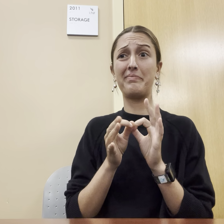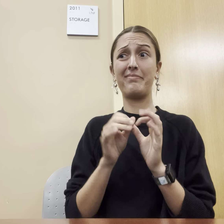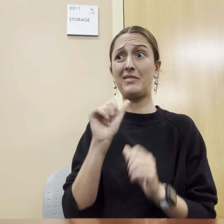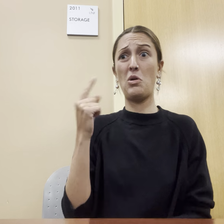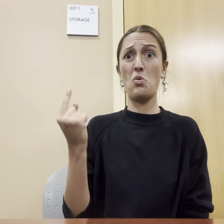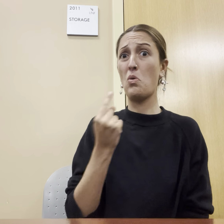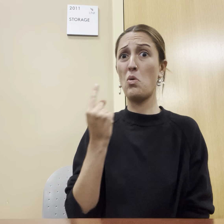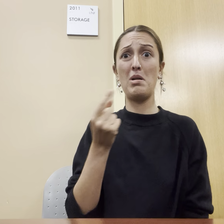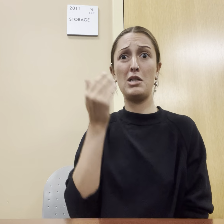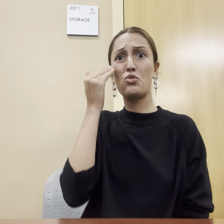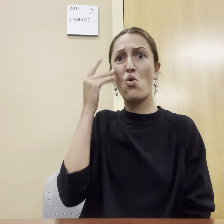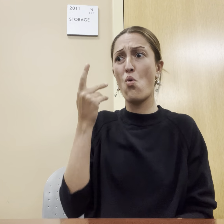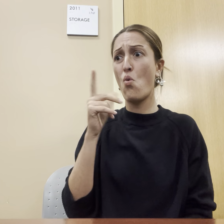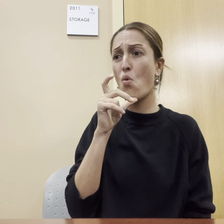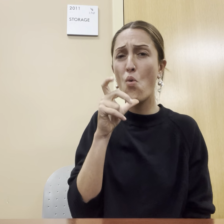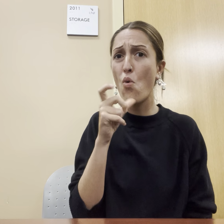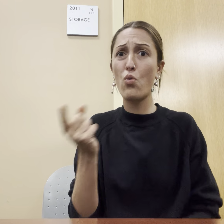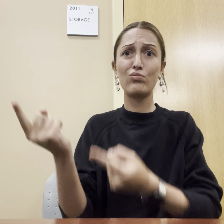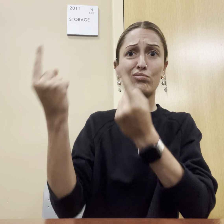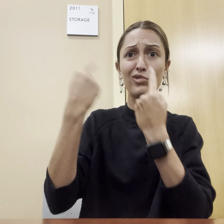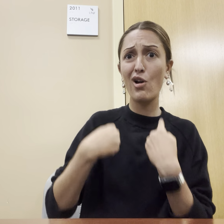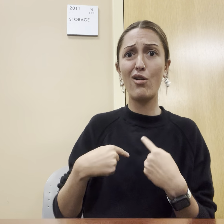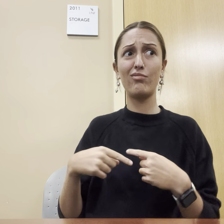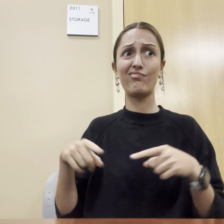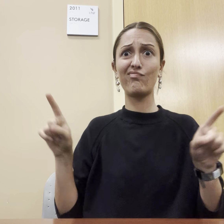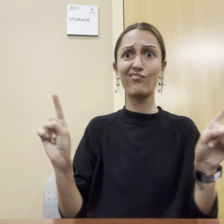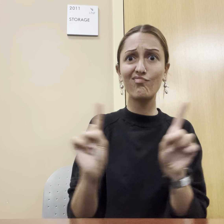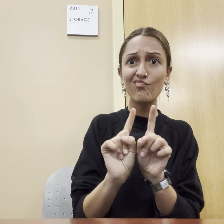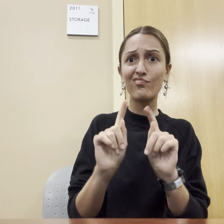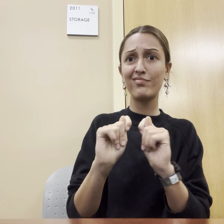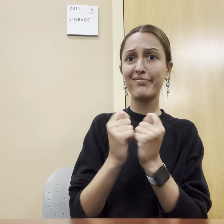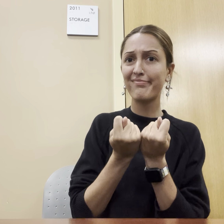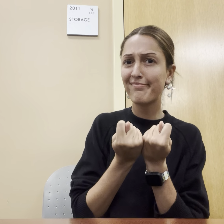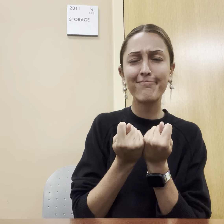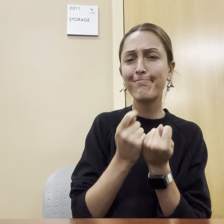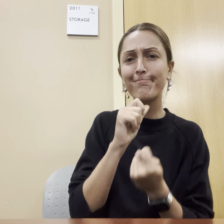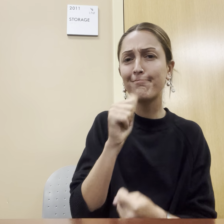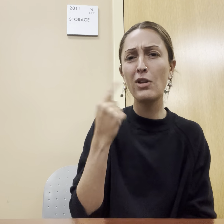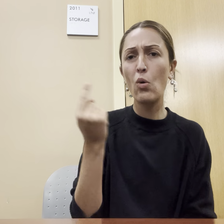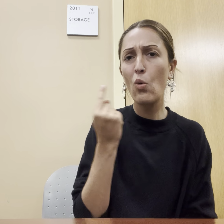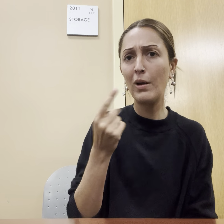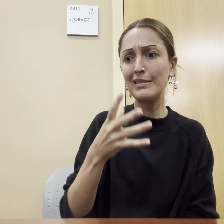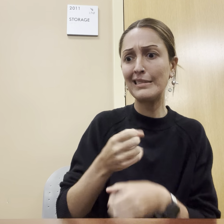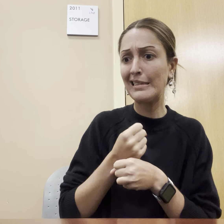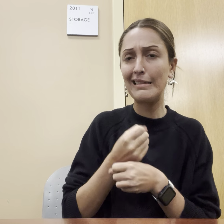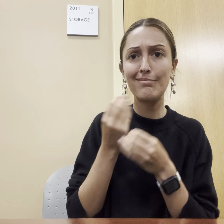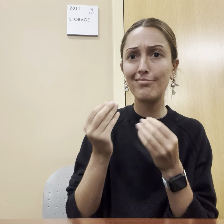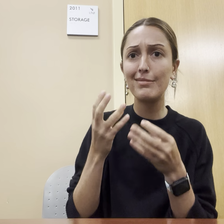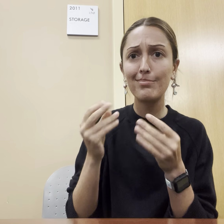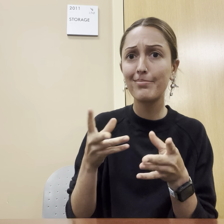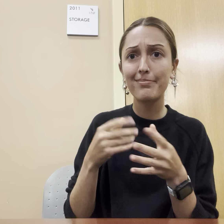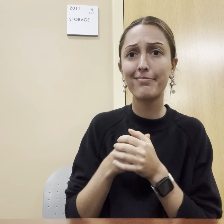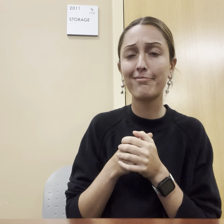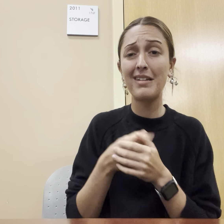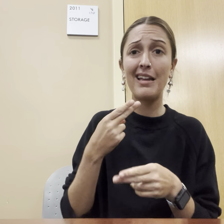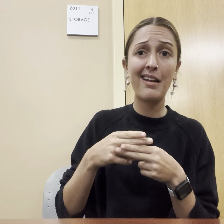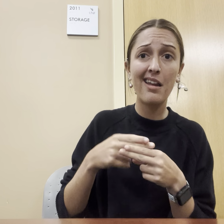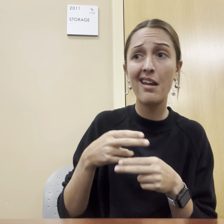that you get beforehand, but just keep that in mind that you are really limited in the information that you do get. Also, don't